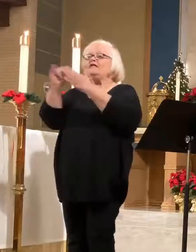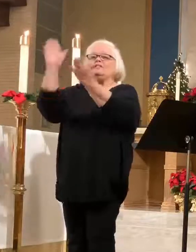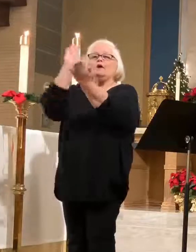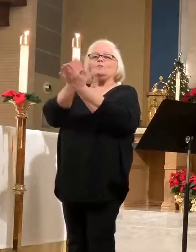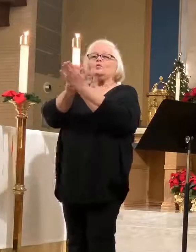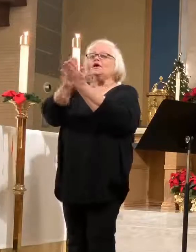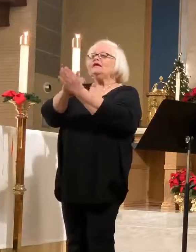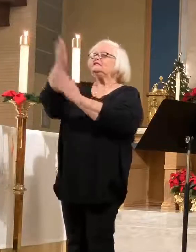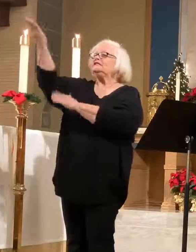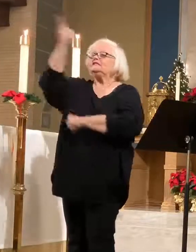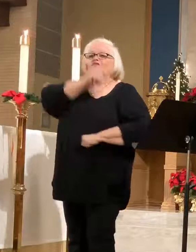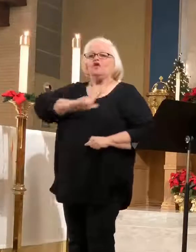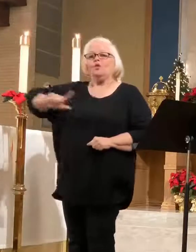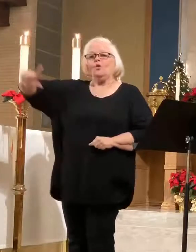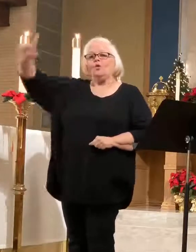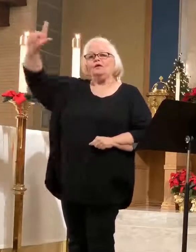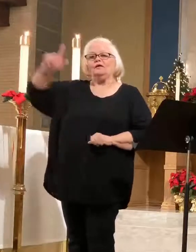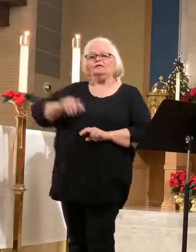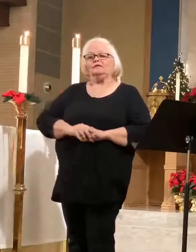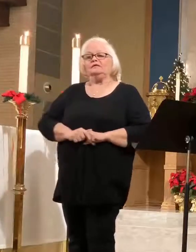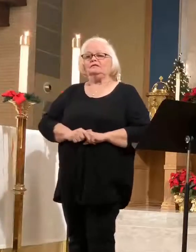of the Lord.